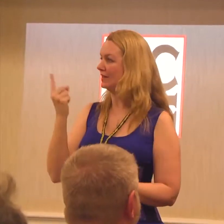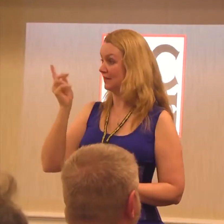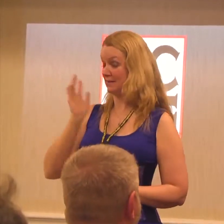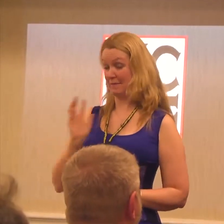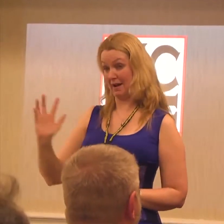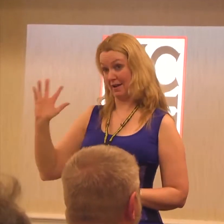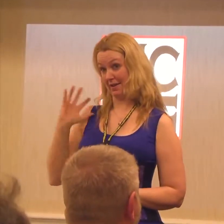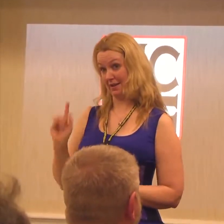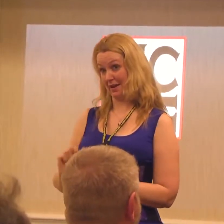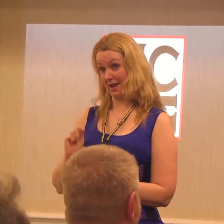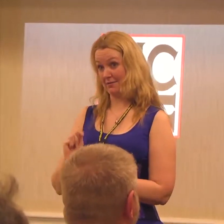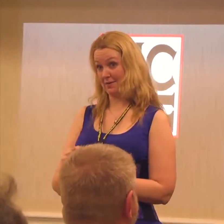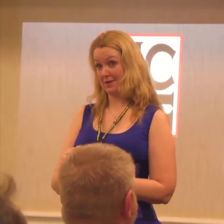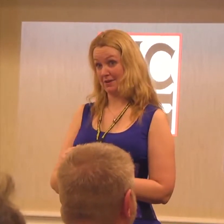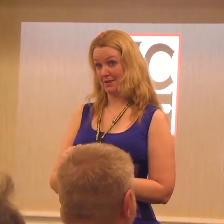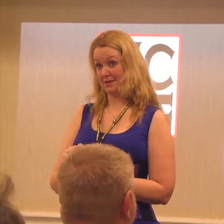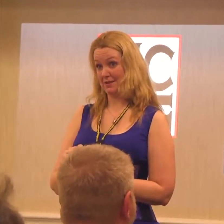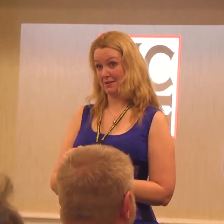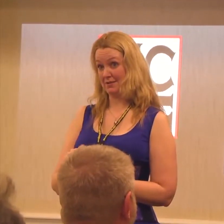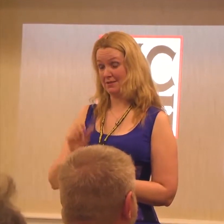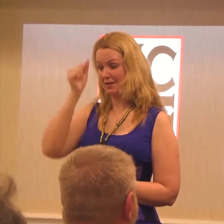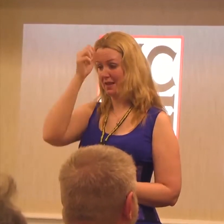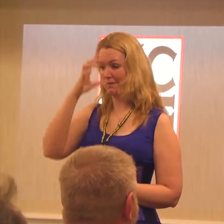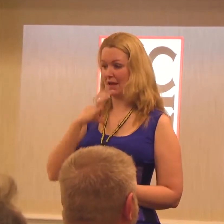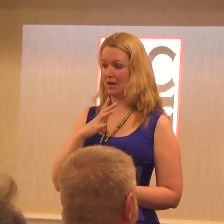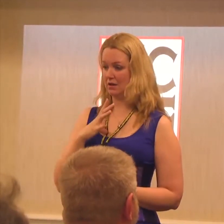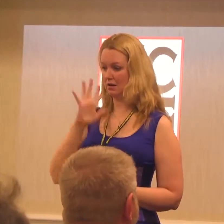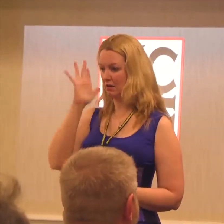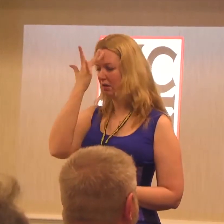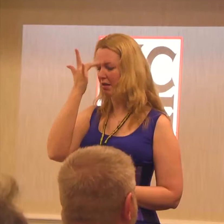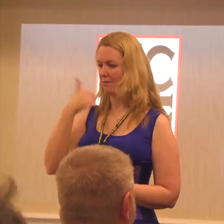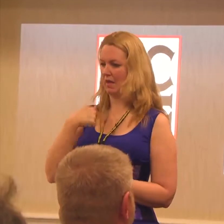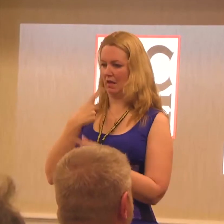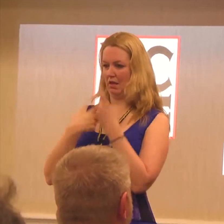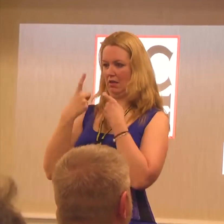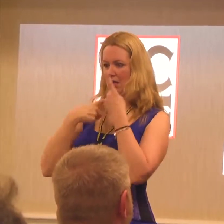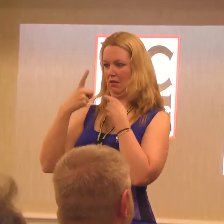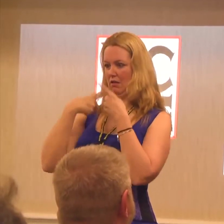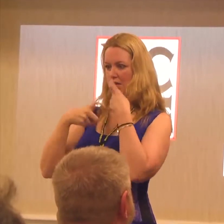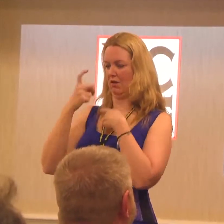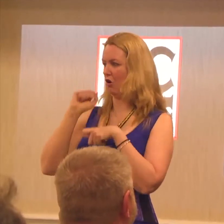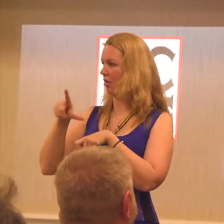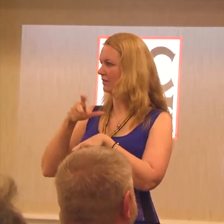then, the men, they grew tired of my constant questions.